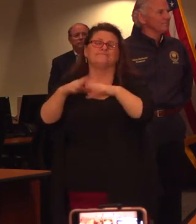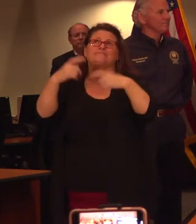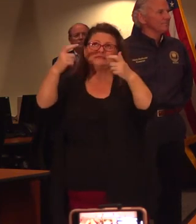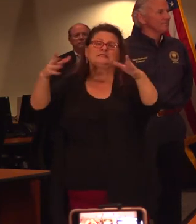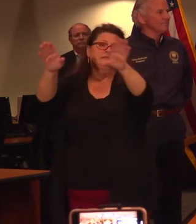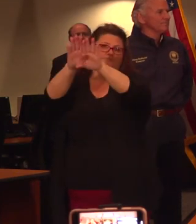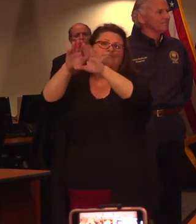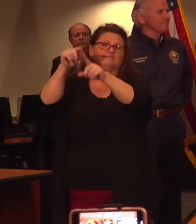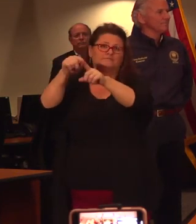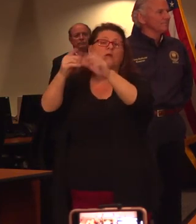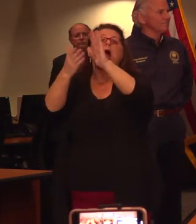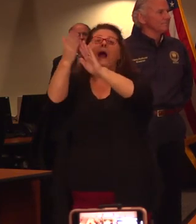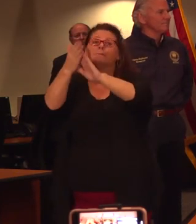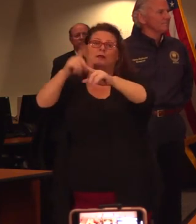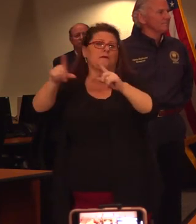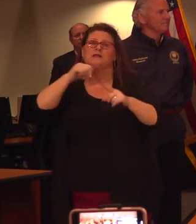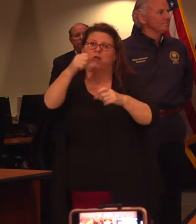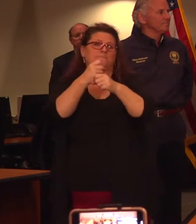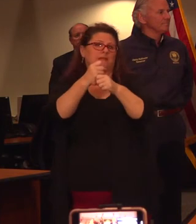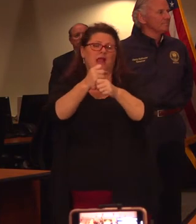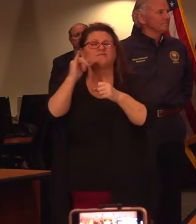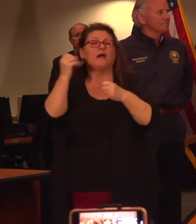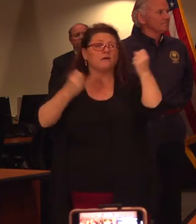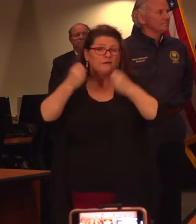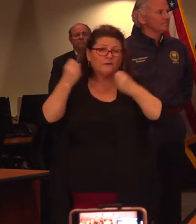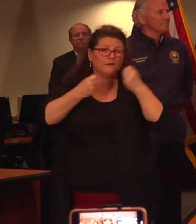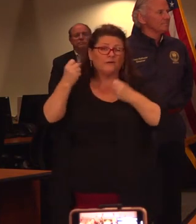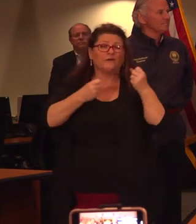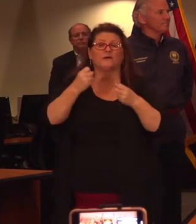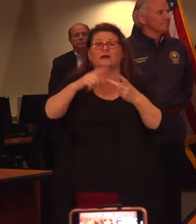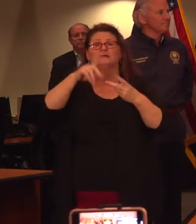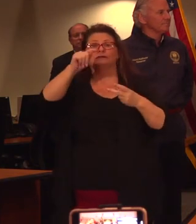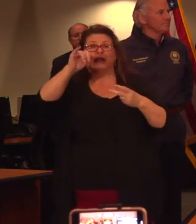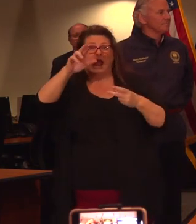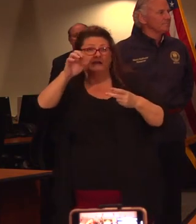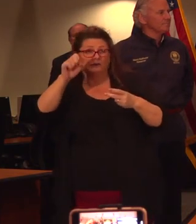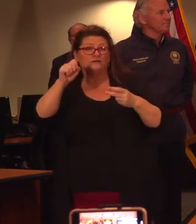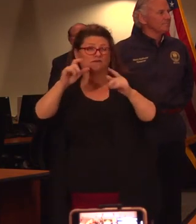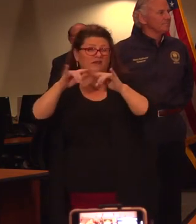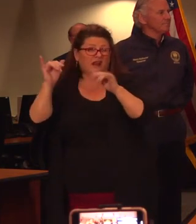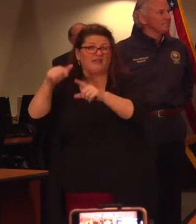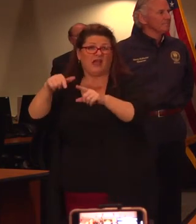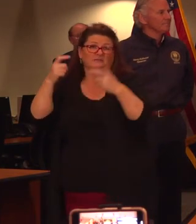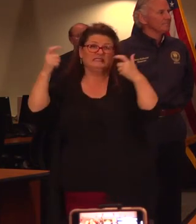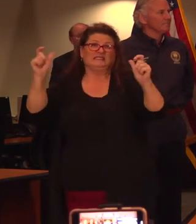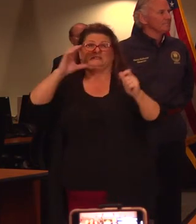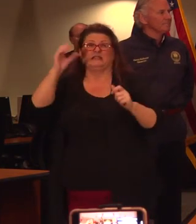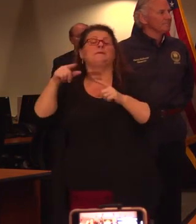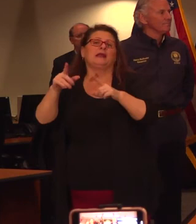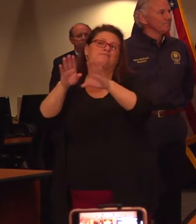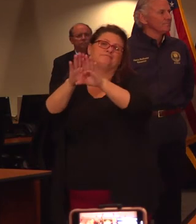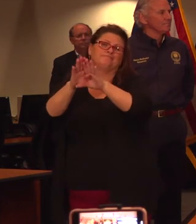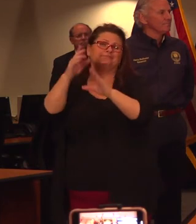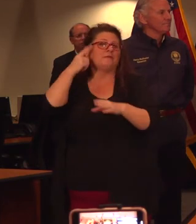are operating, but they are not producing, such as our automobile companies, many of our tire companies and the like. And that's mainly because of